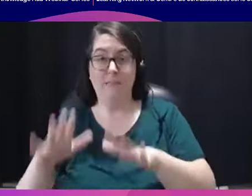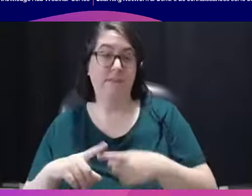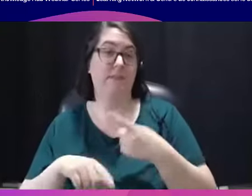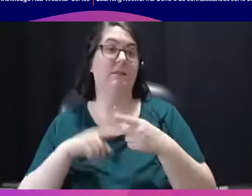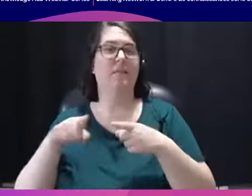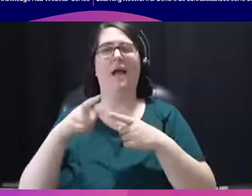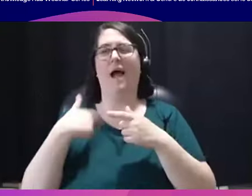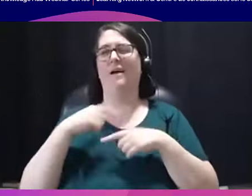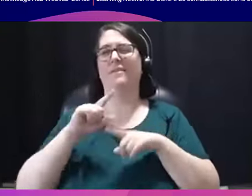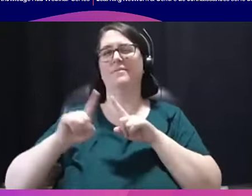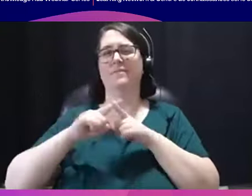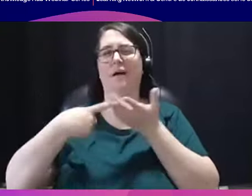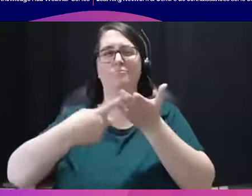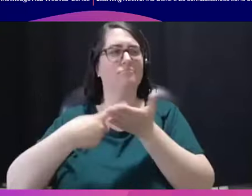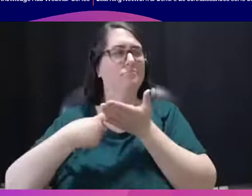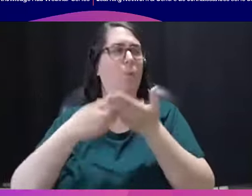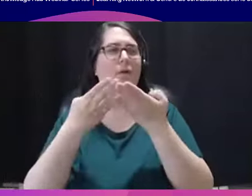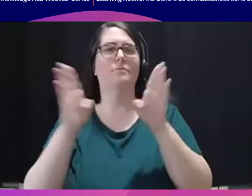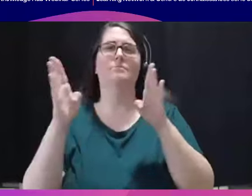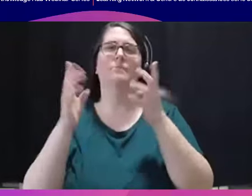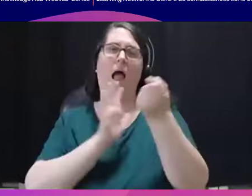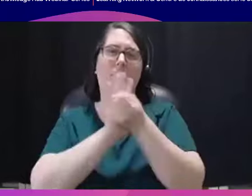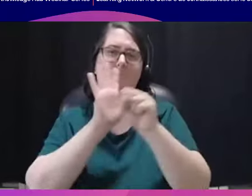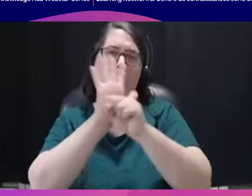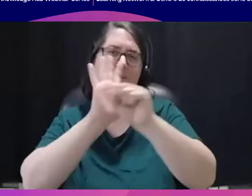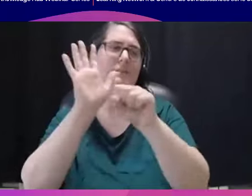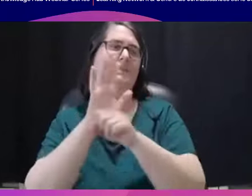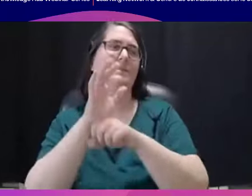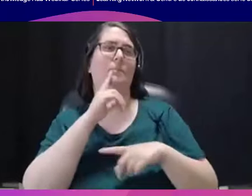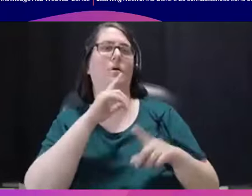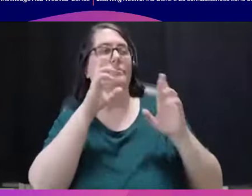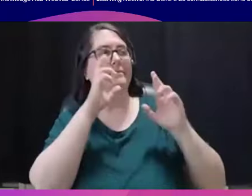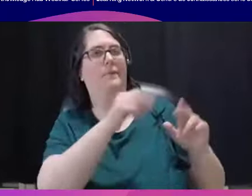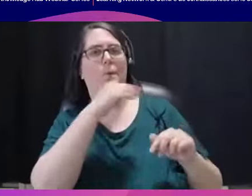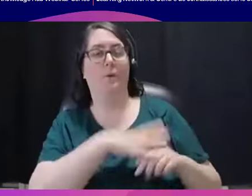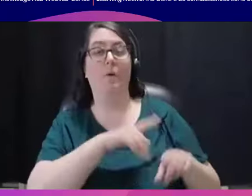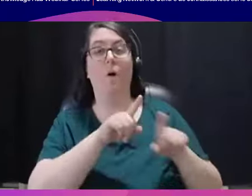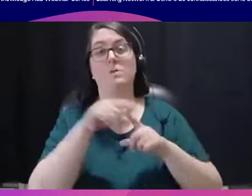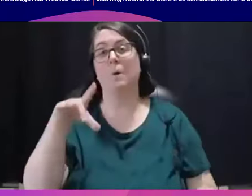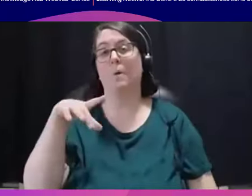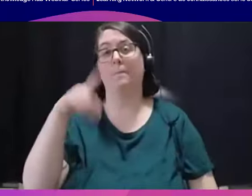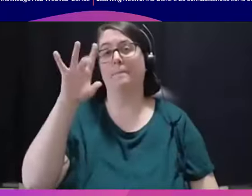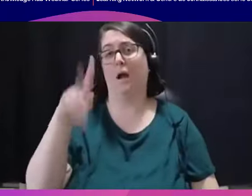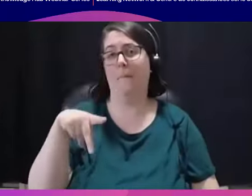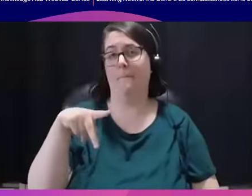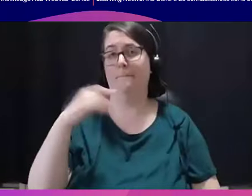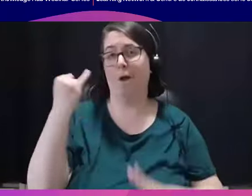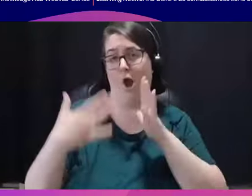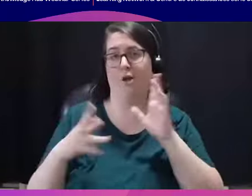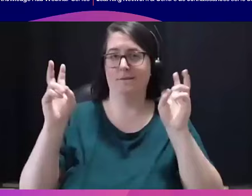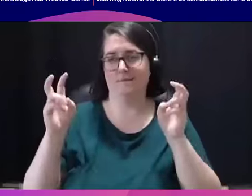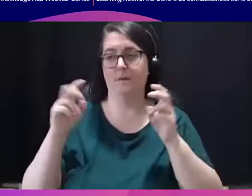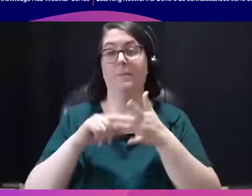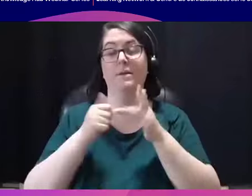conduct forms of social activism in response to the feminist movement. There's also pickup artists who try to follow certain scripts